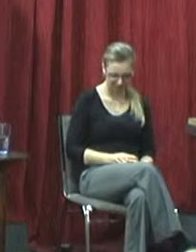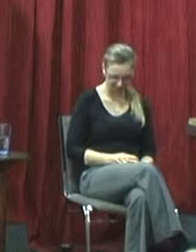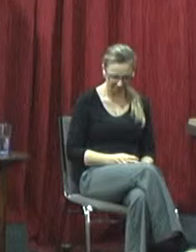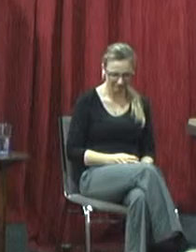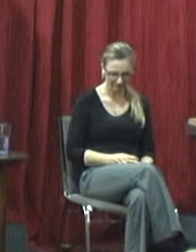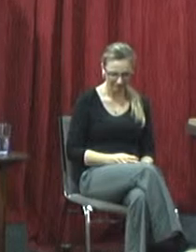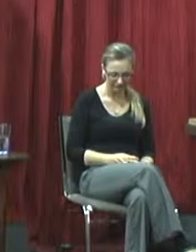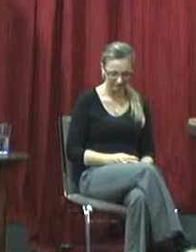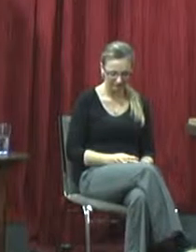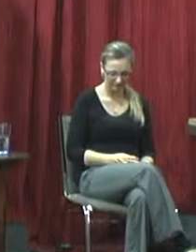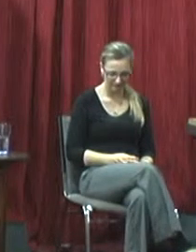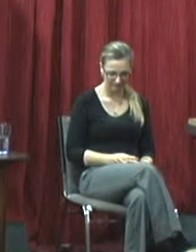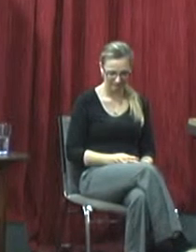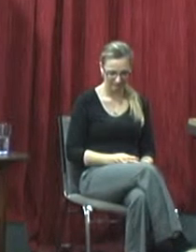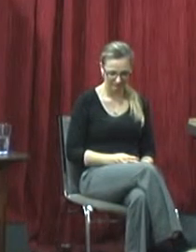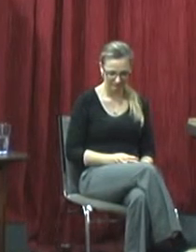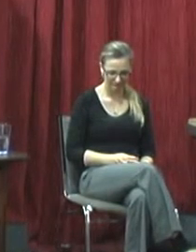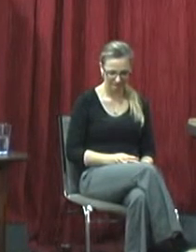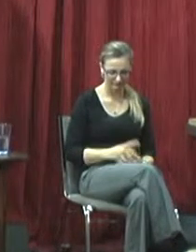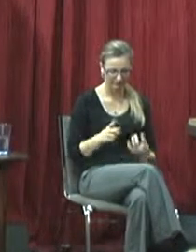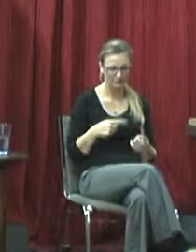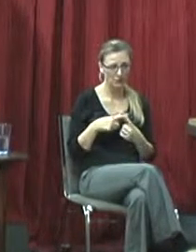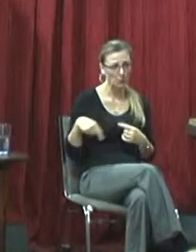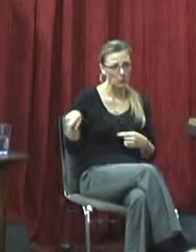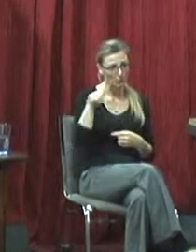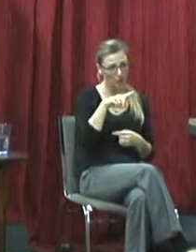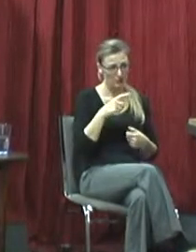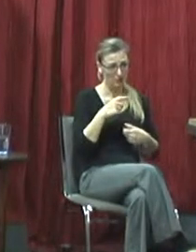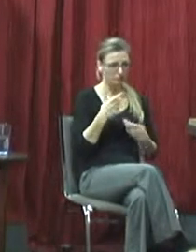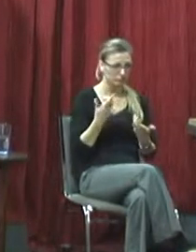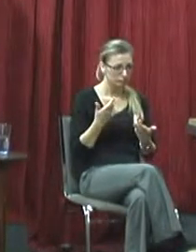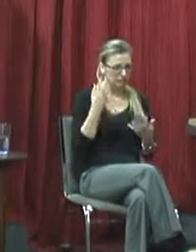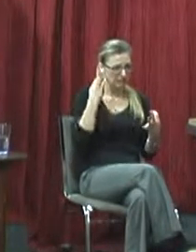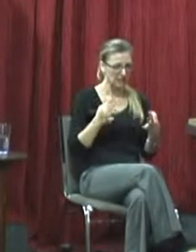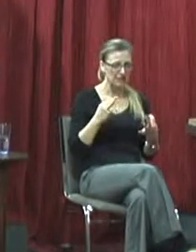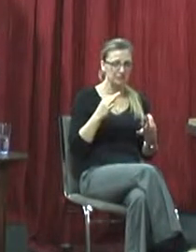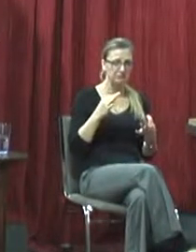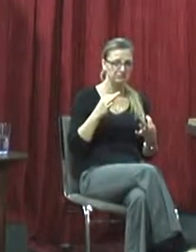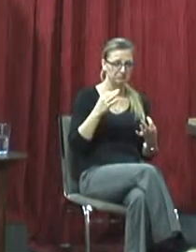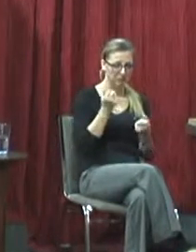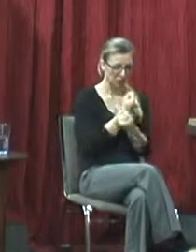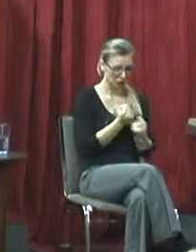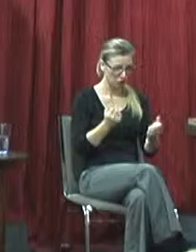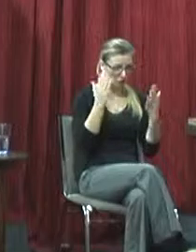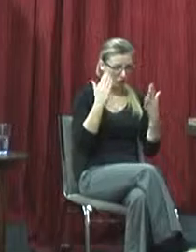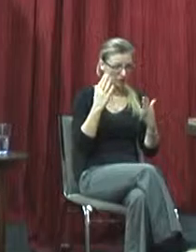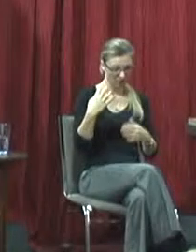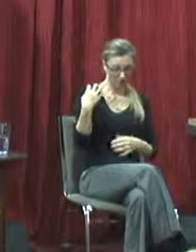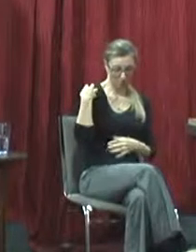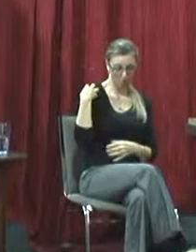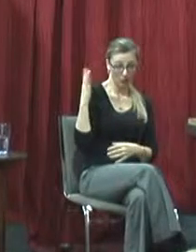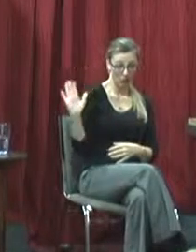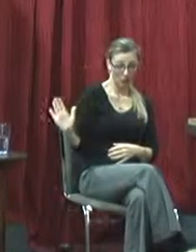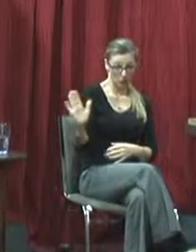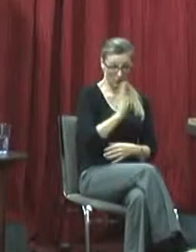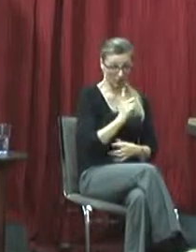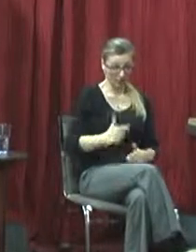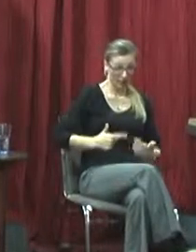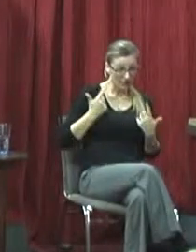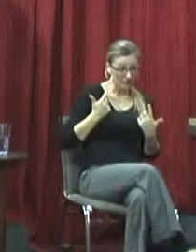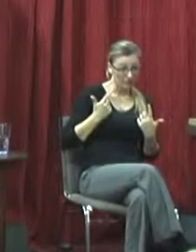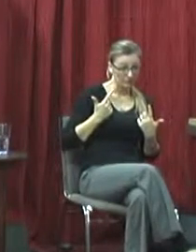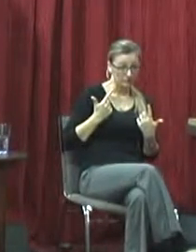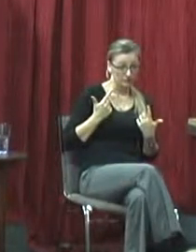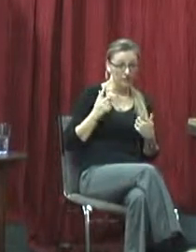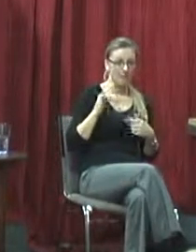made Yeshua, the Lord of your life, what did it mean? Well, it meant you were making him the